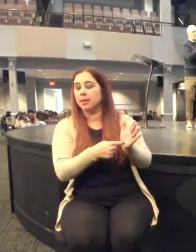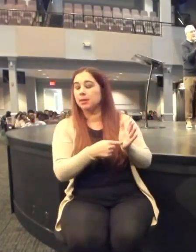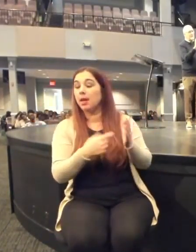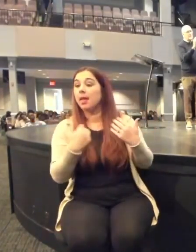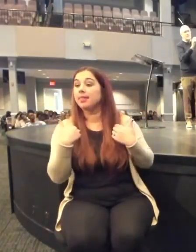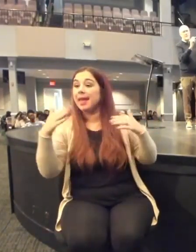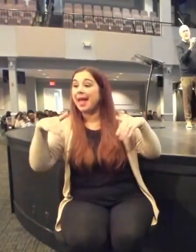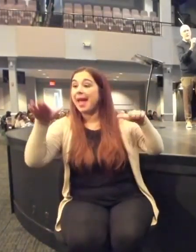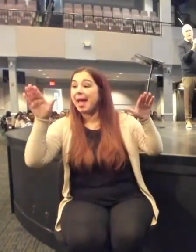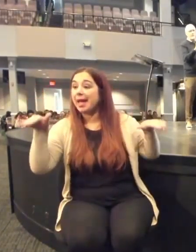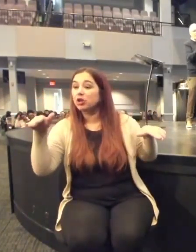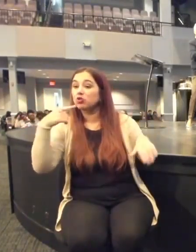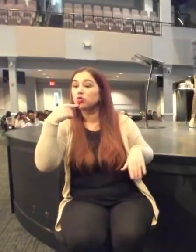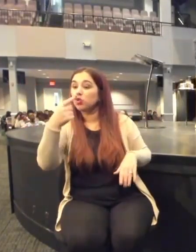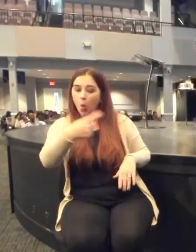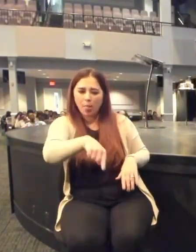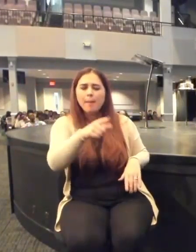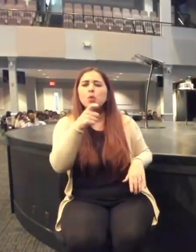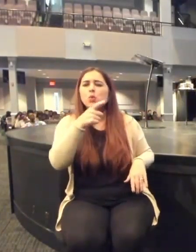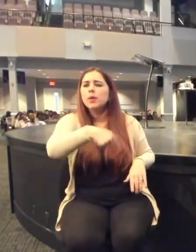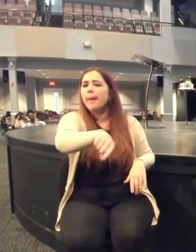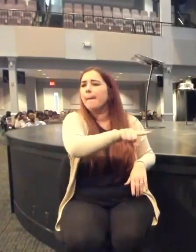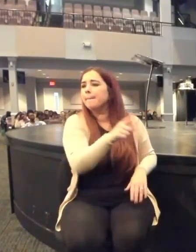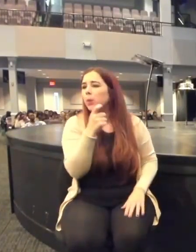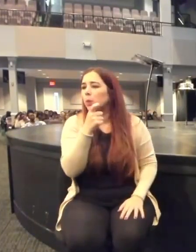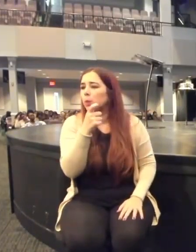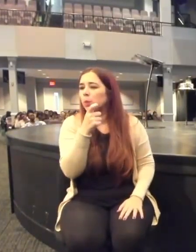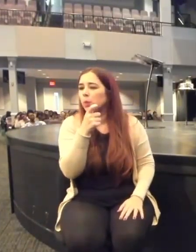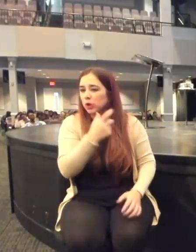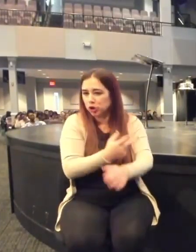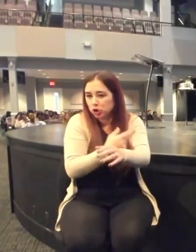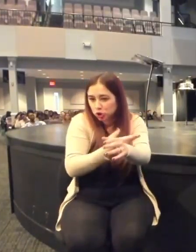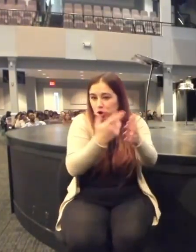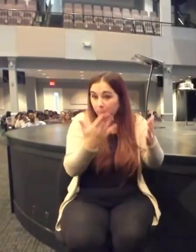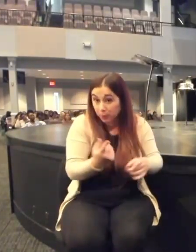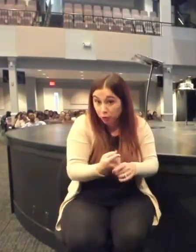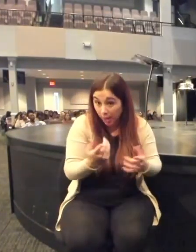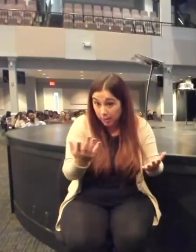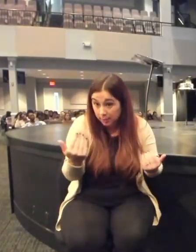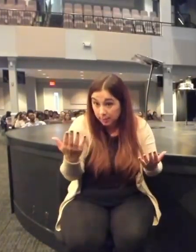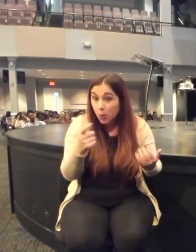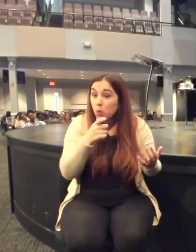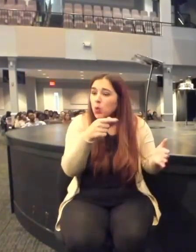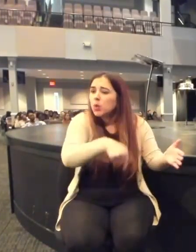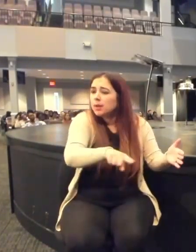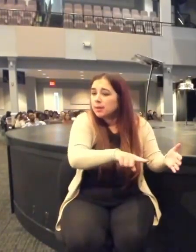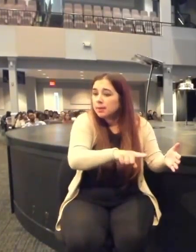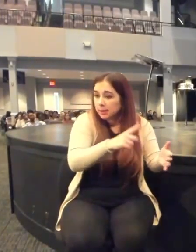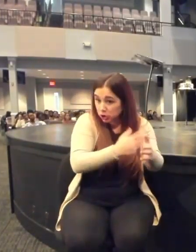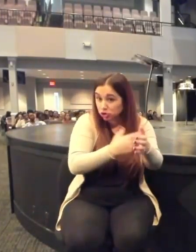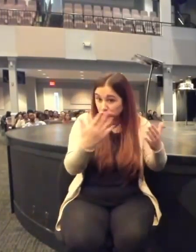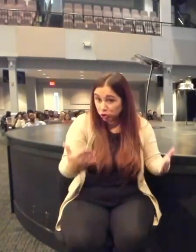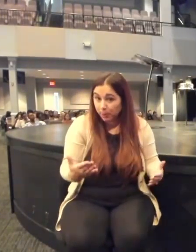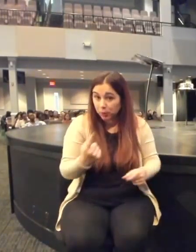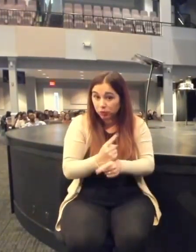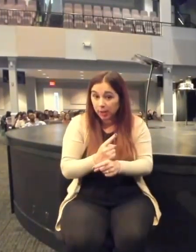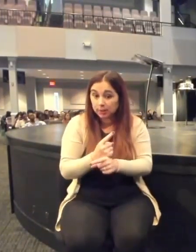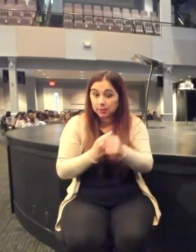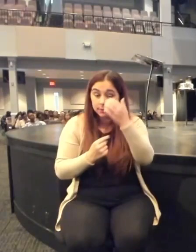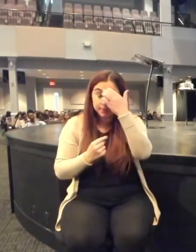angel said to them, who's the them here? Help me out. Who are they? They're the